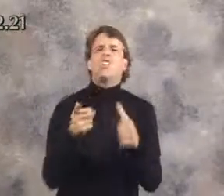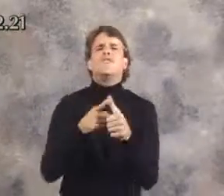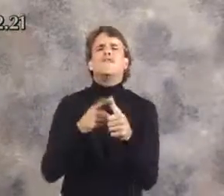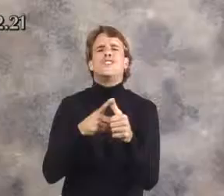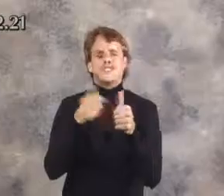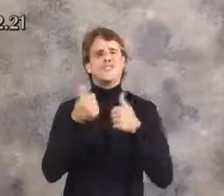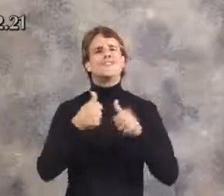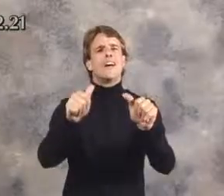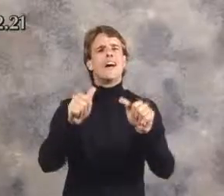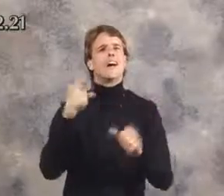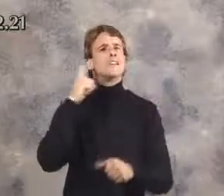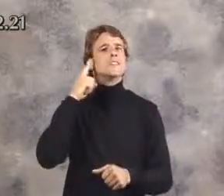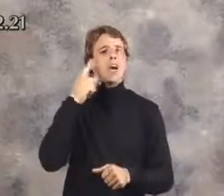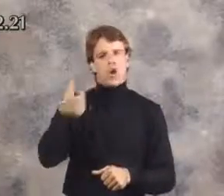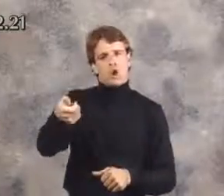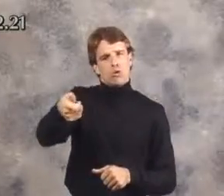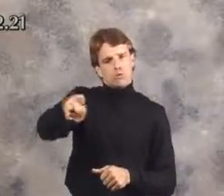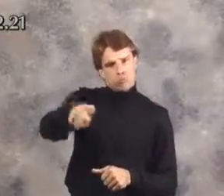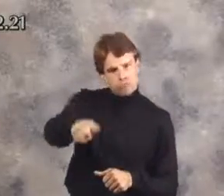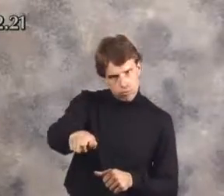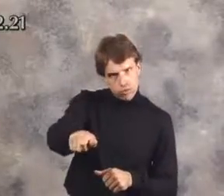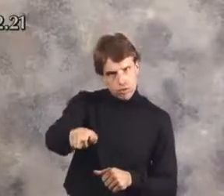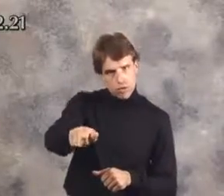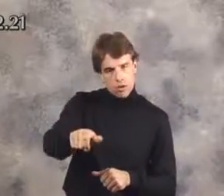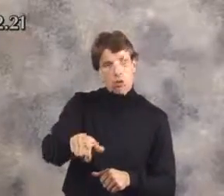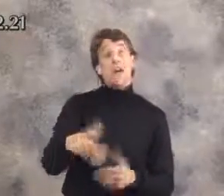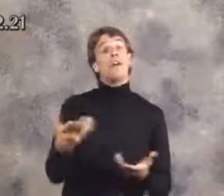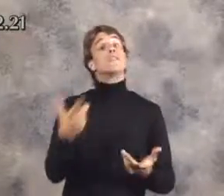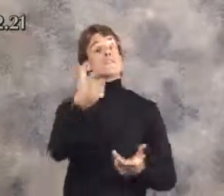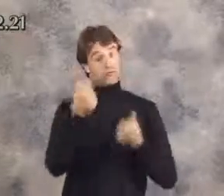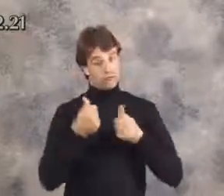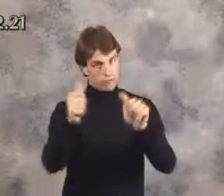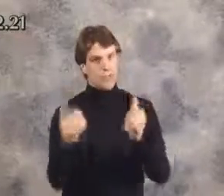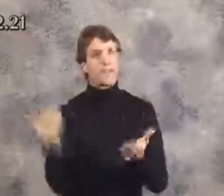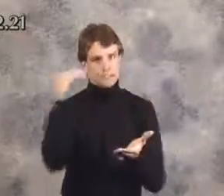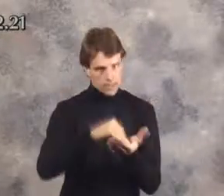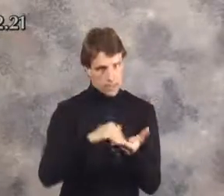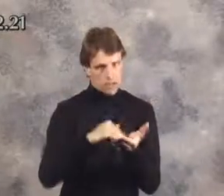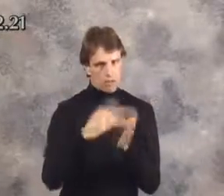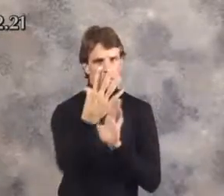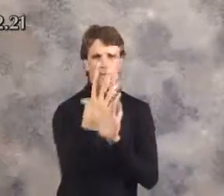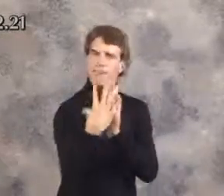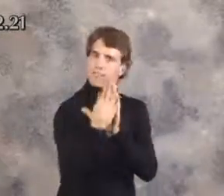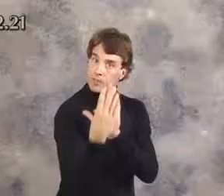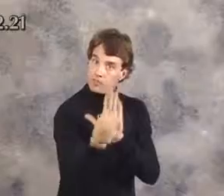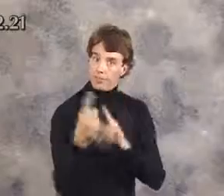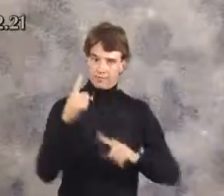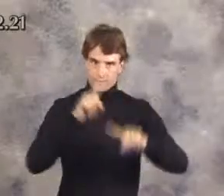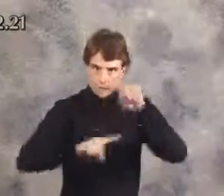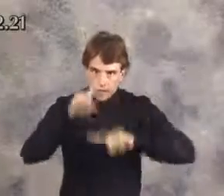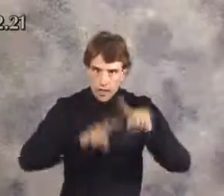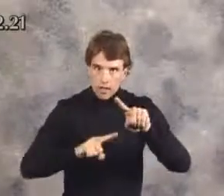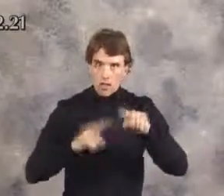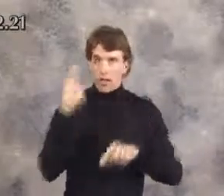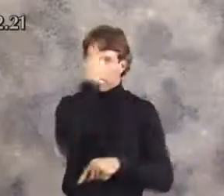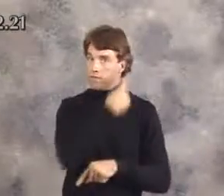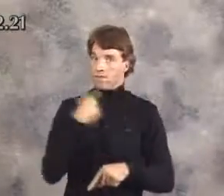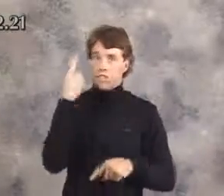signs. Try watching it first without any sound. Then view it again, copying signs